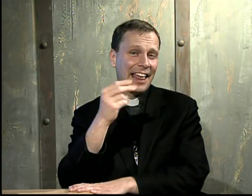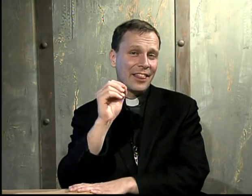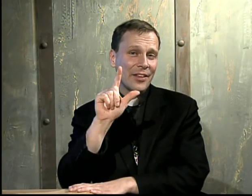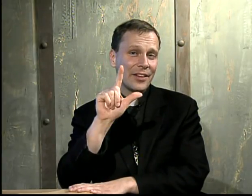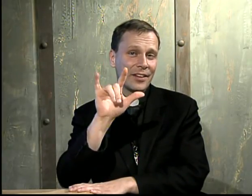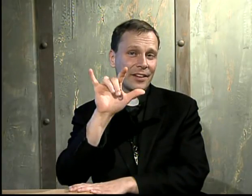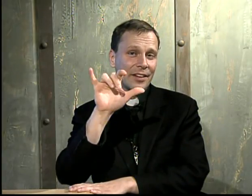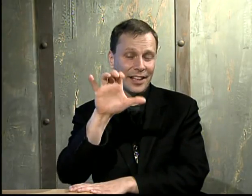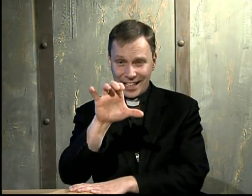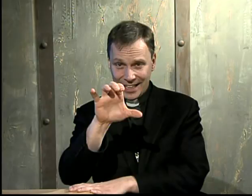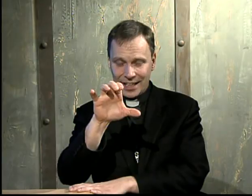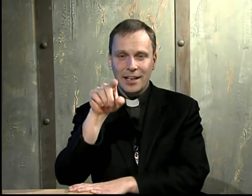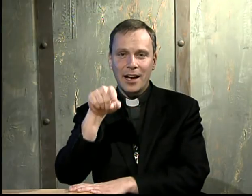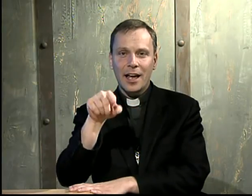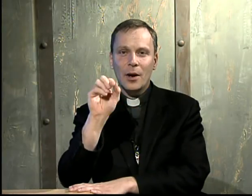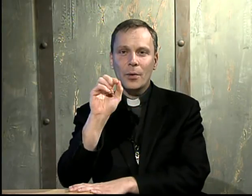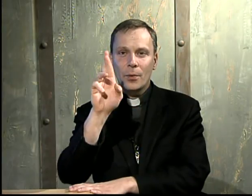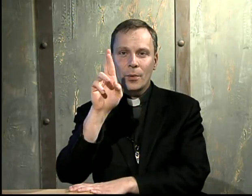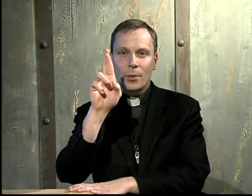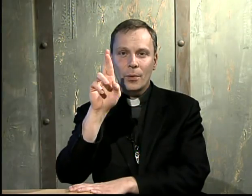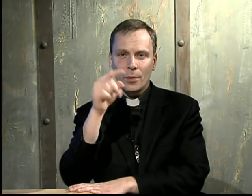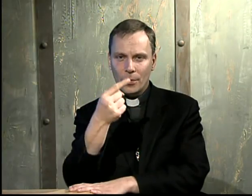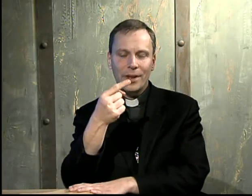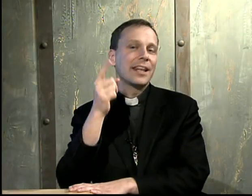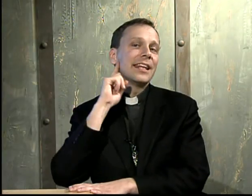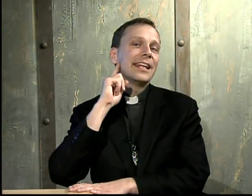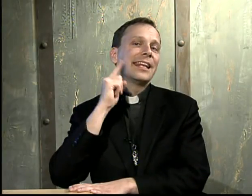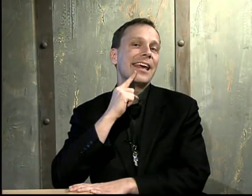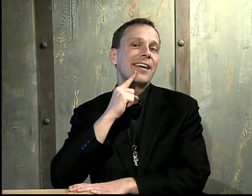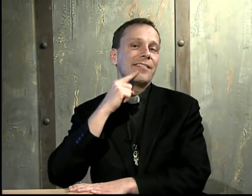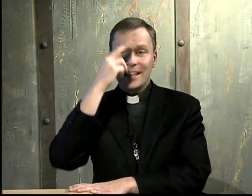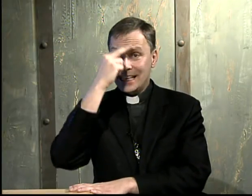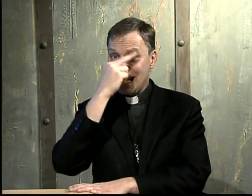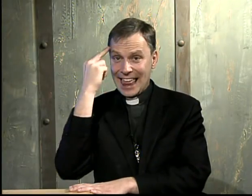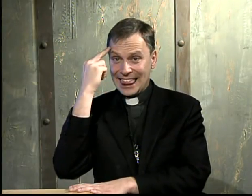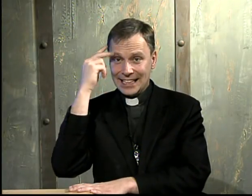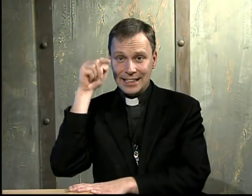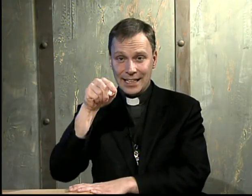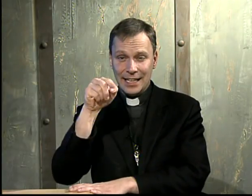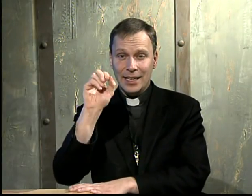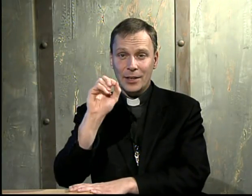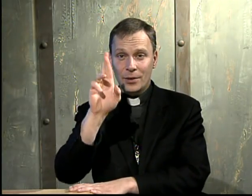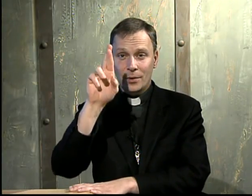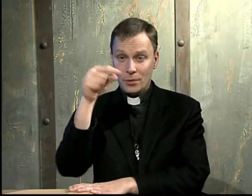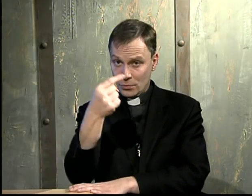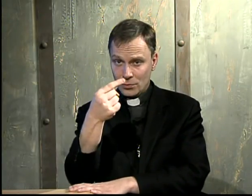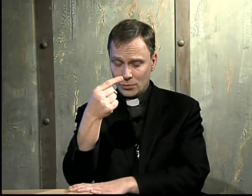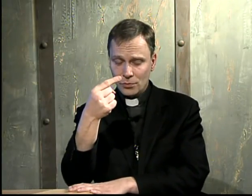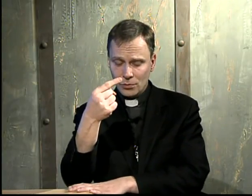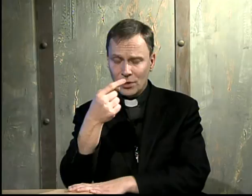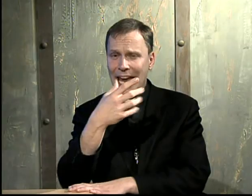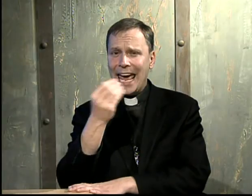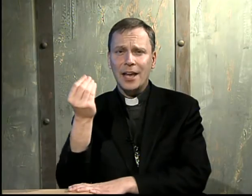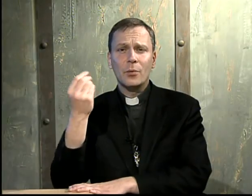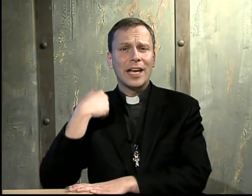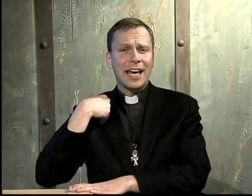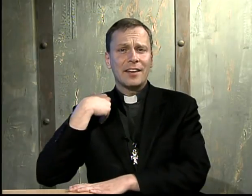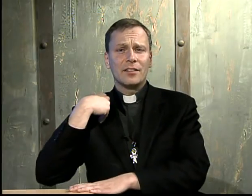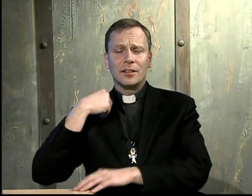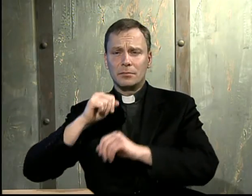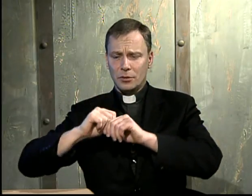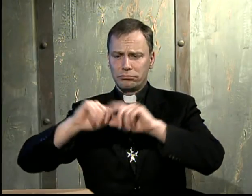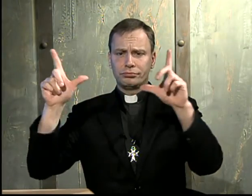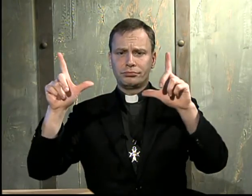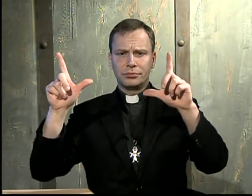www.deafcatholic.org That's deafcatholic.org.